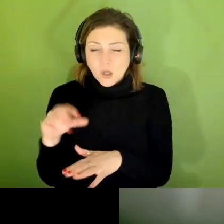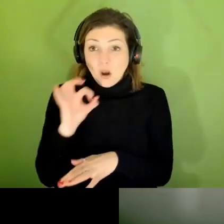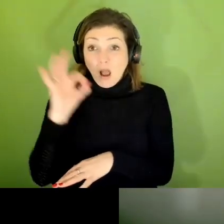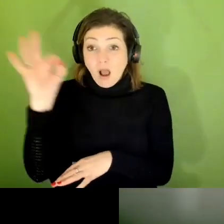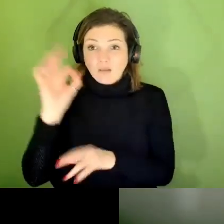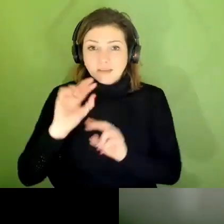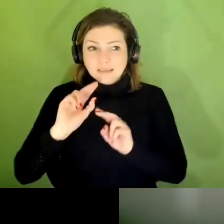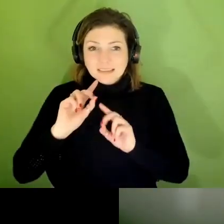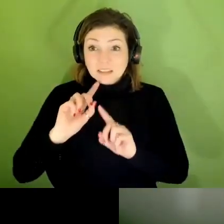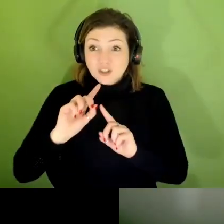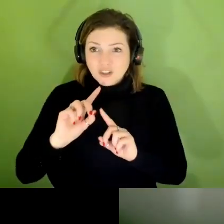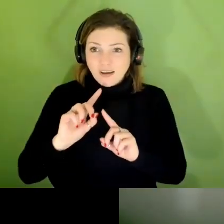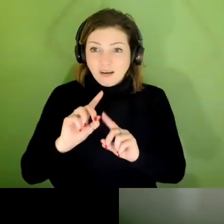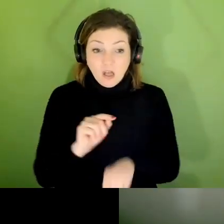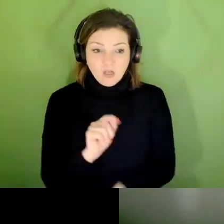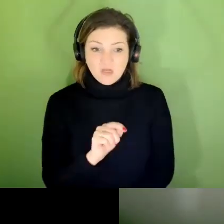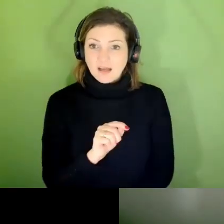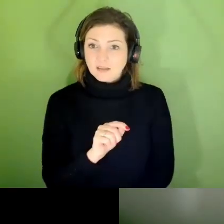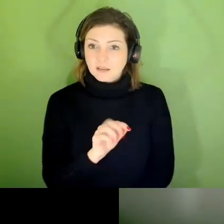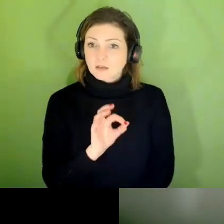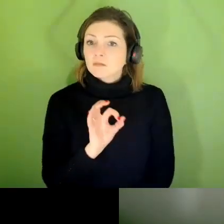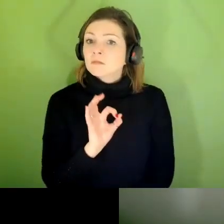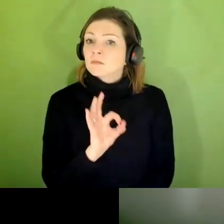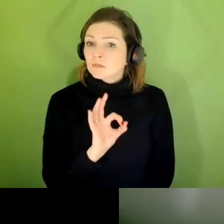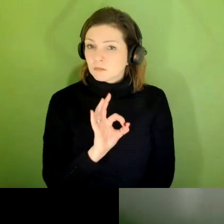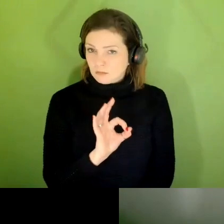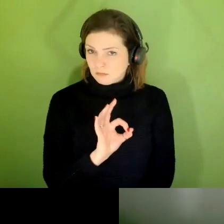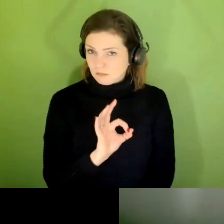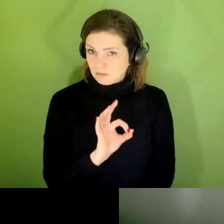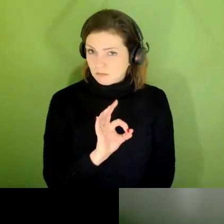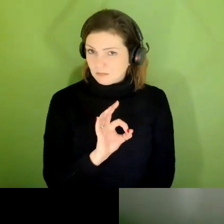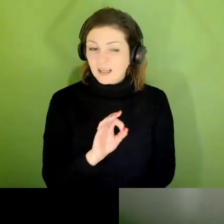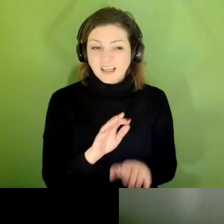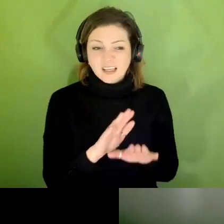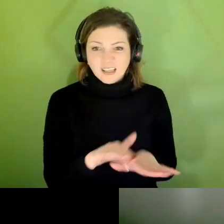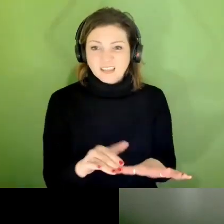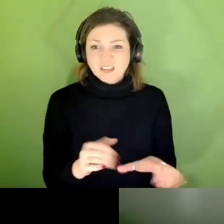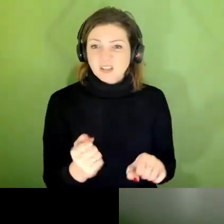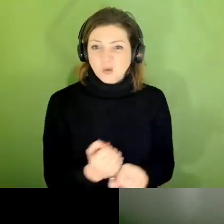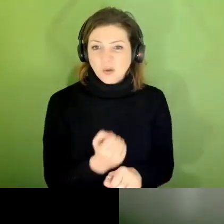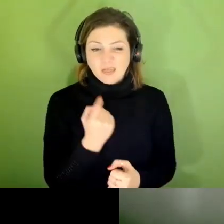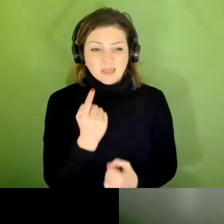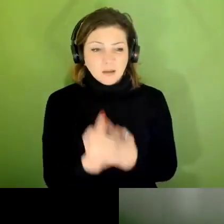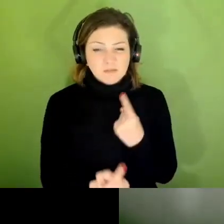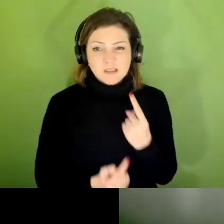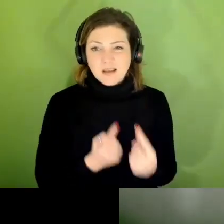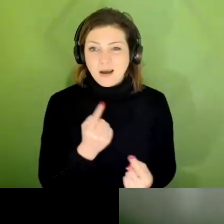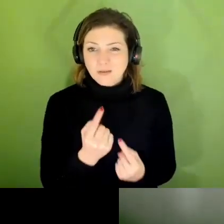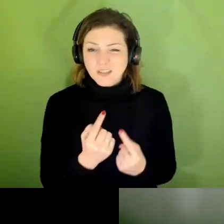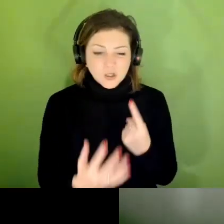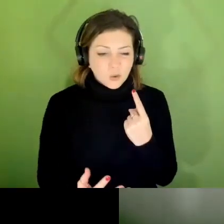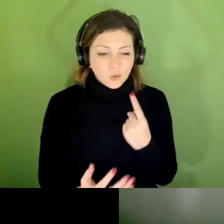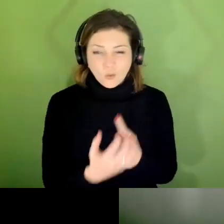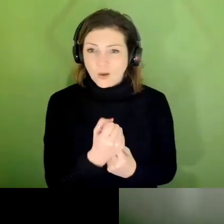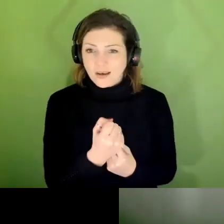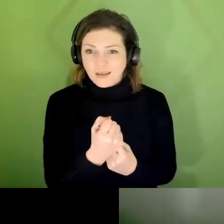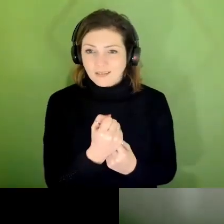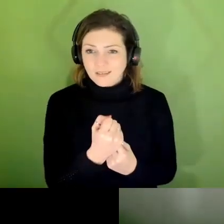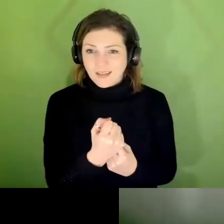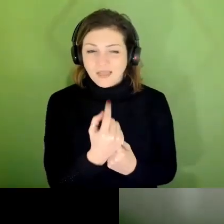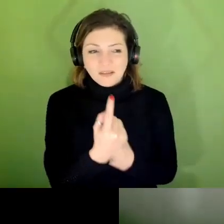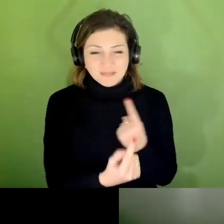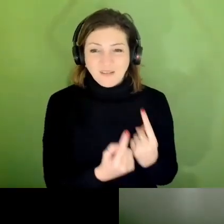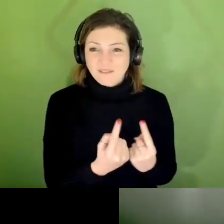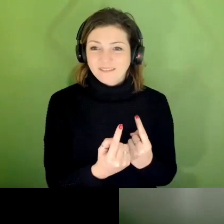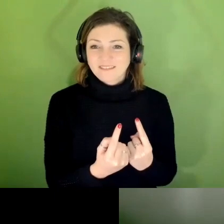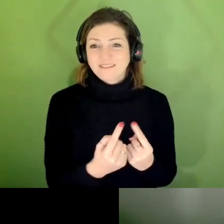I think that was just the consummate example, Varsha, of kids doing it by themselves and just winning the day.